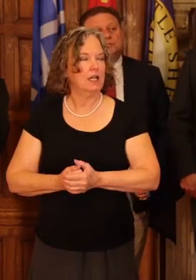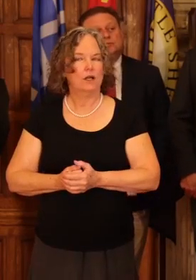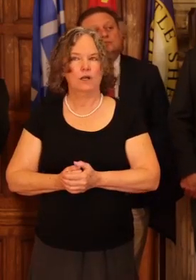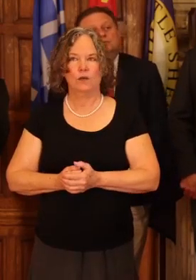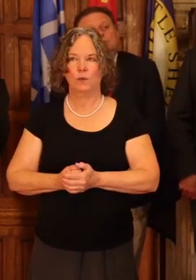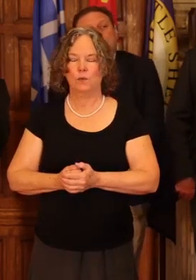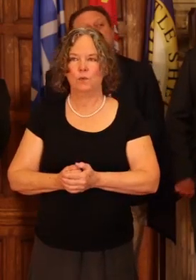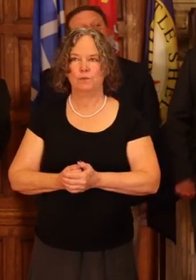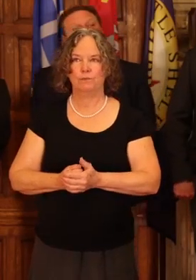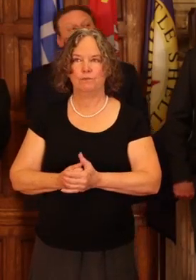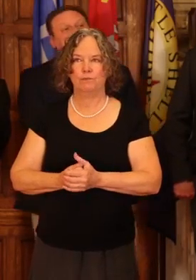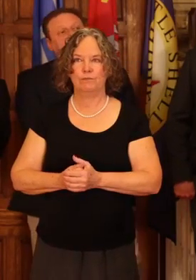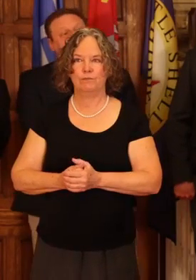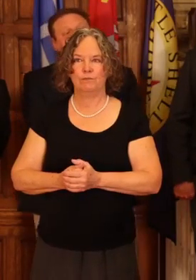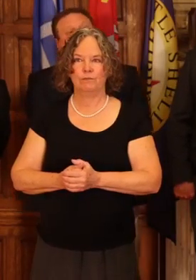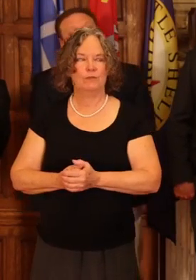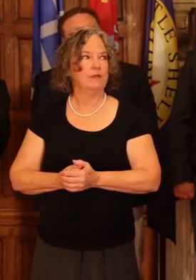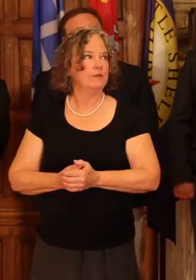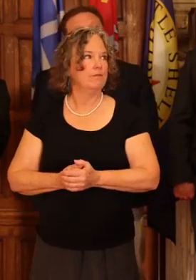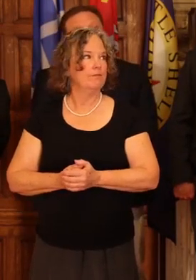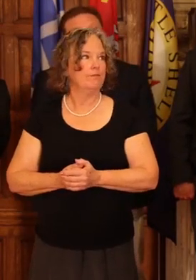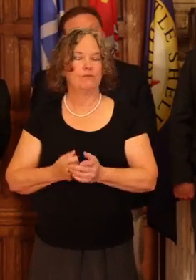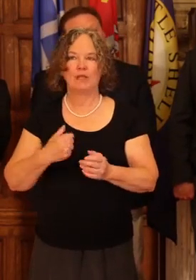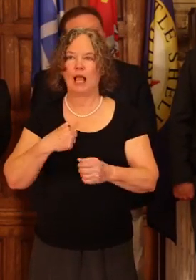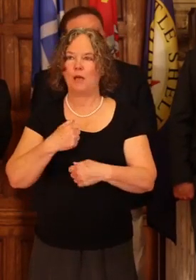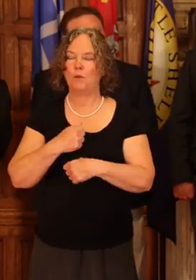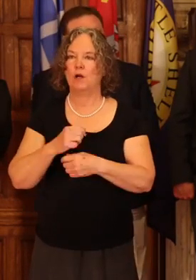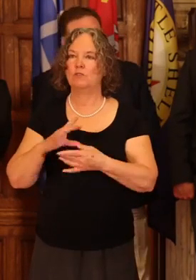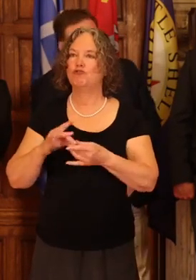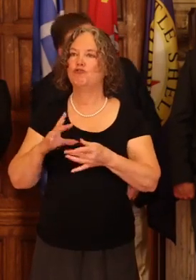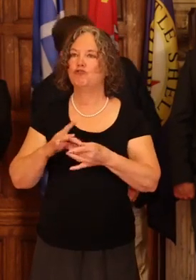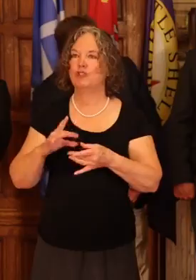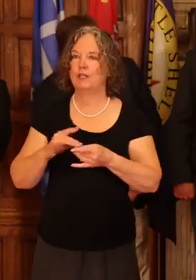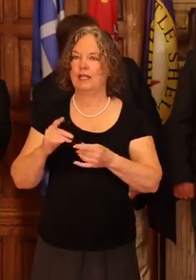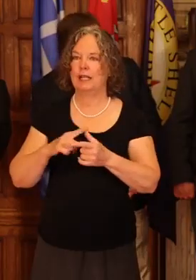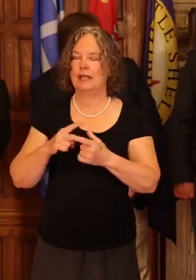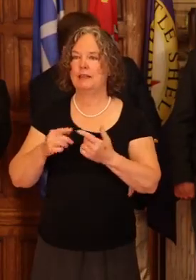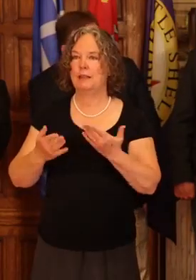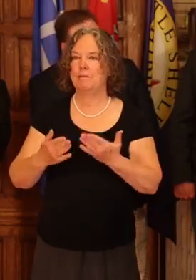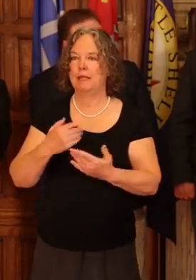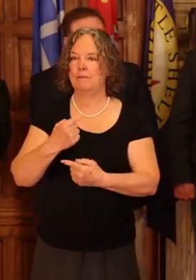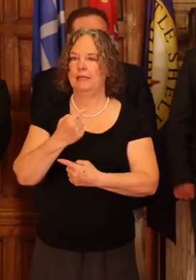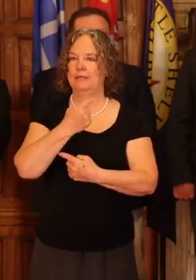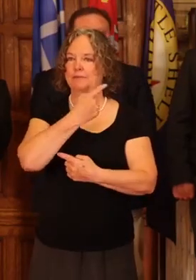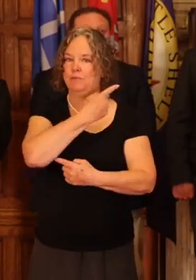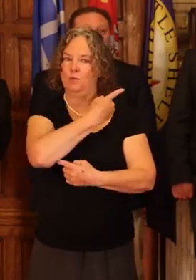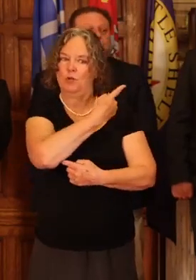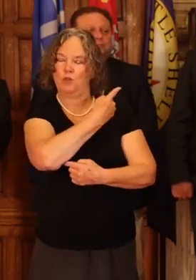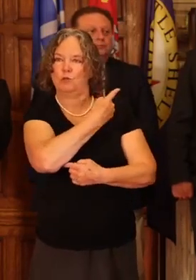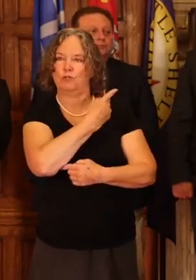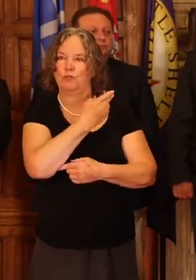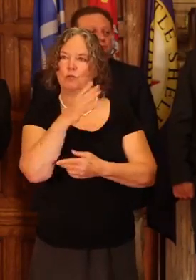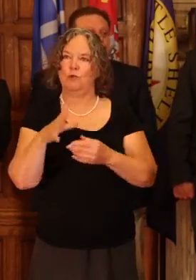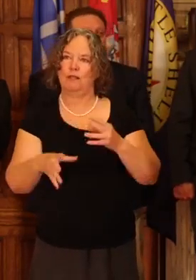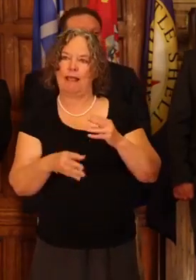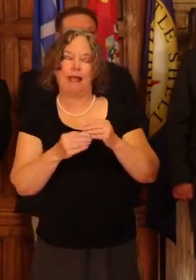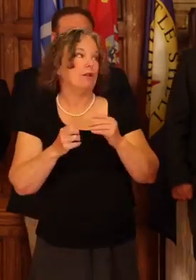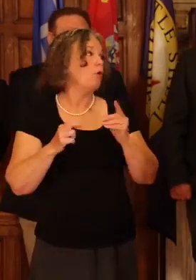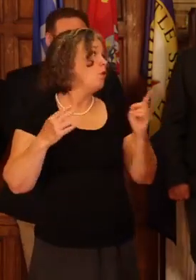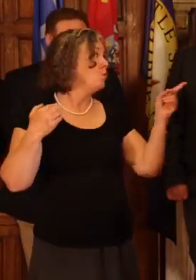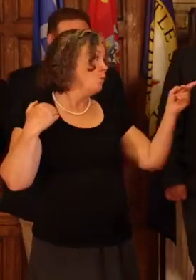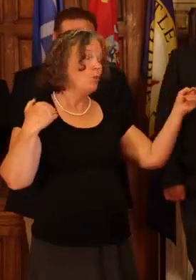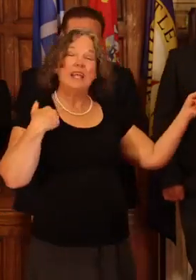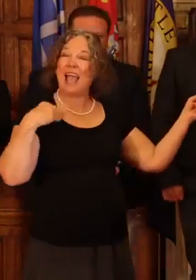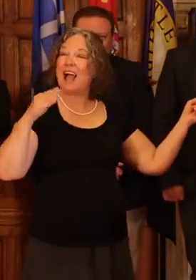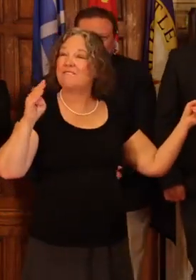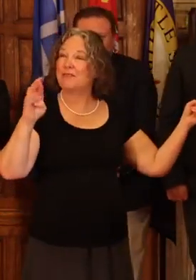were the quantifiable sort of distribution? Sure, I'll make some general comments, and then maybe the speaker or the president would like to add something, or we have the broadband expert